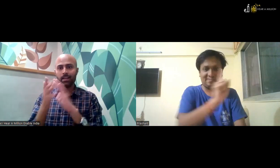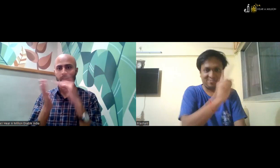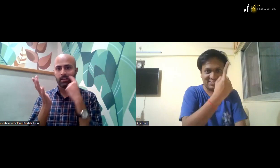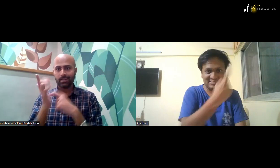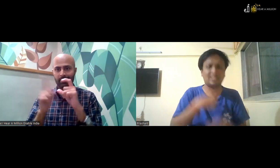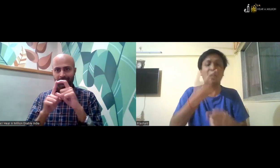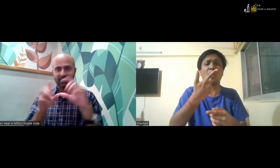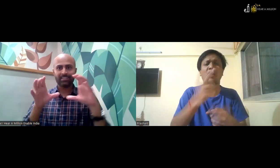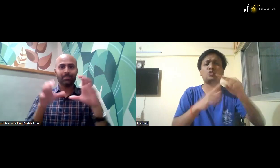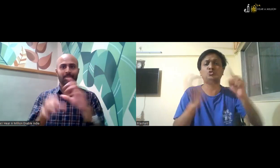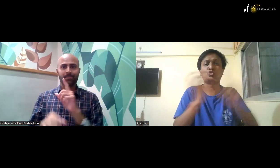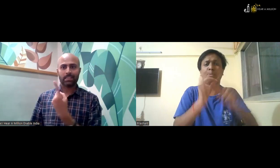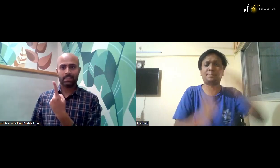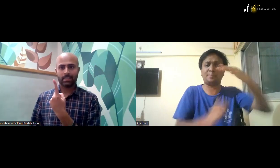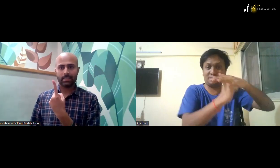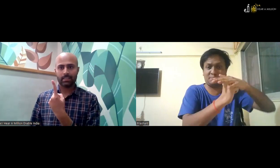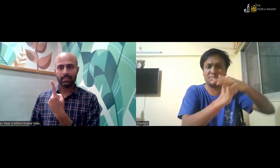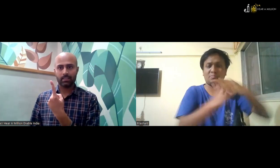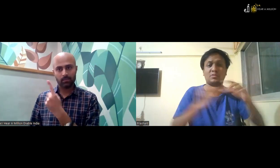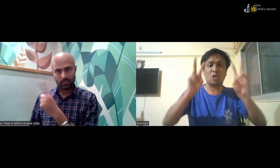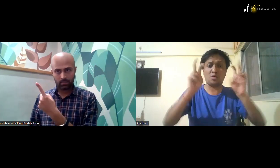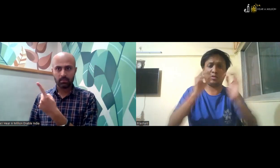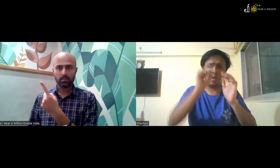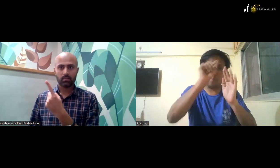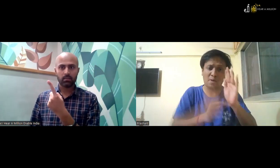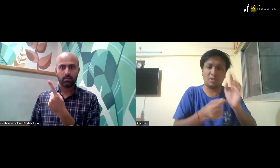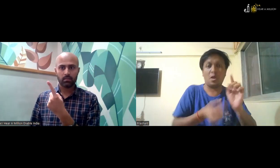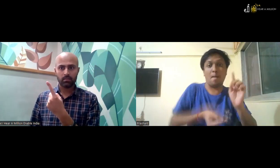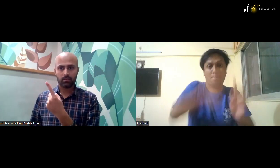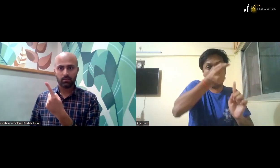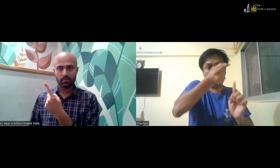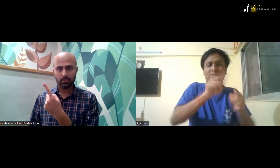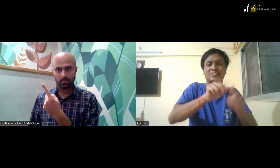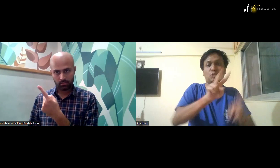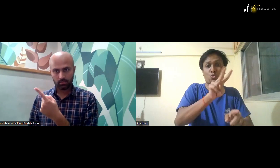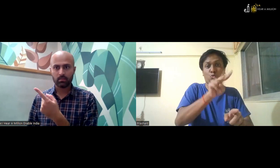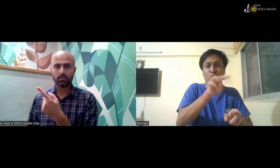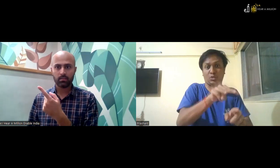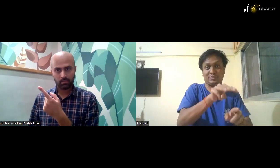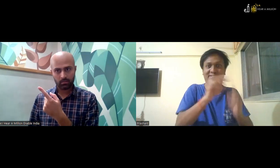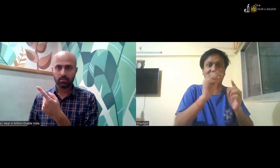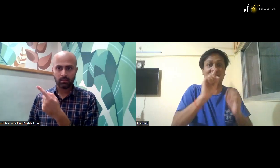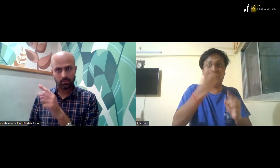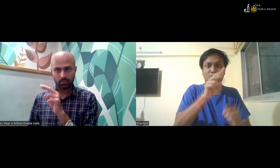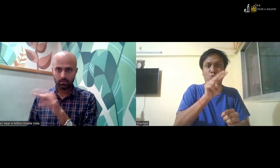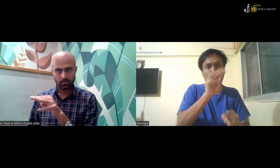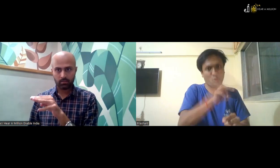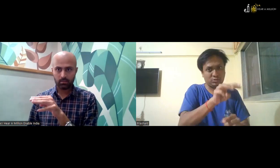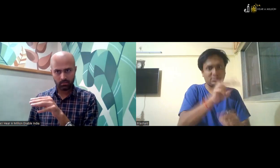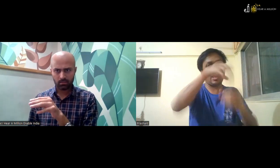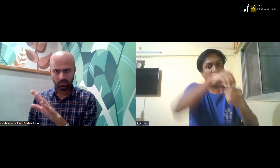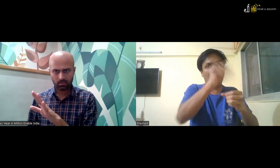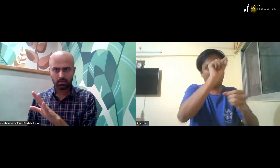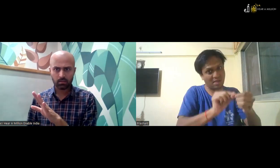paying for a third party, right? So, the RTO is on the top. They are mentioning that